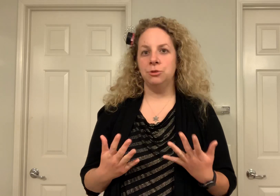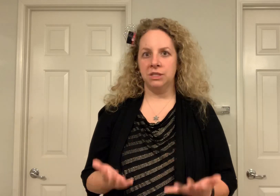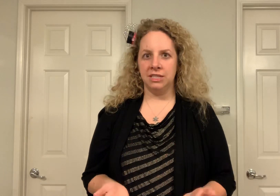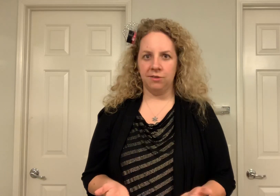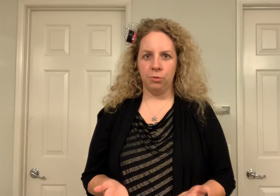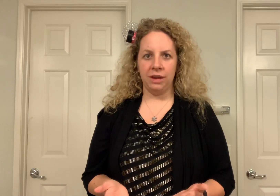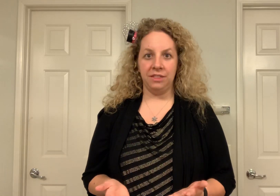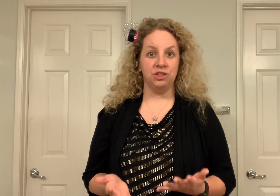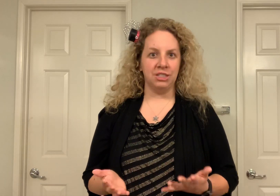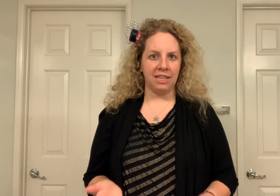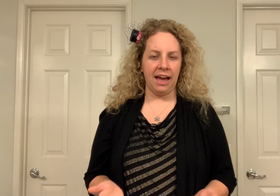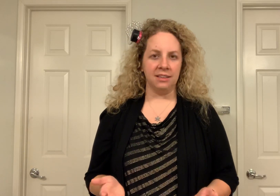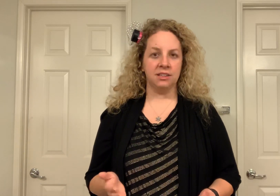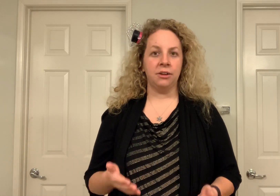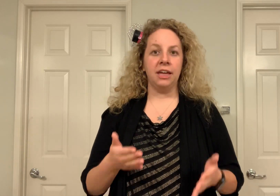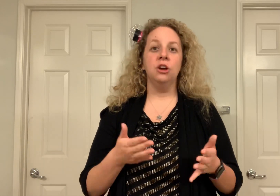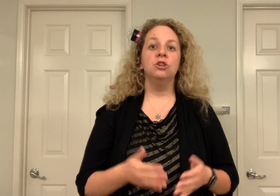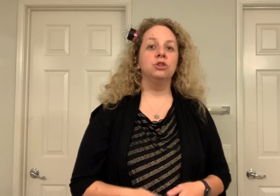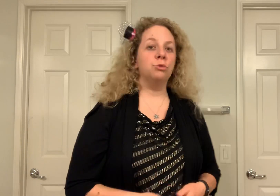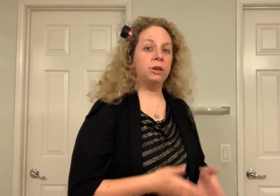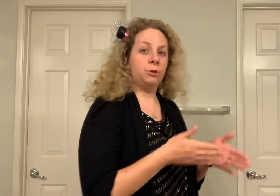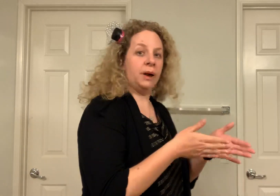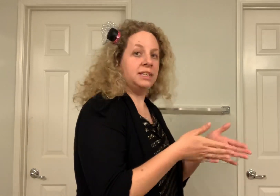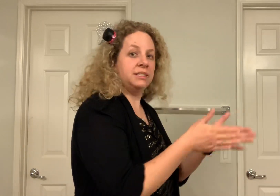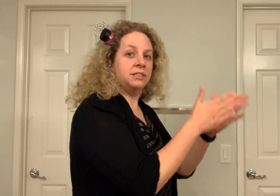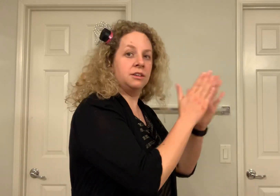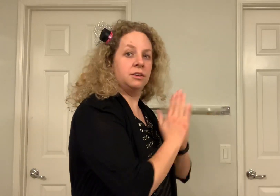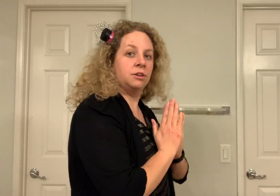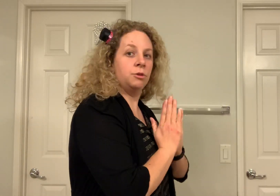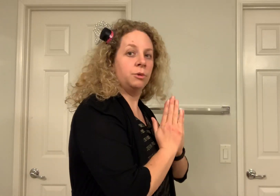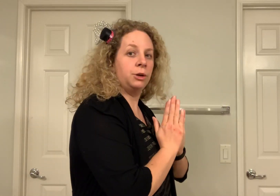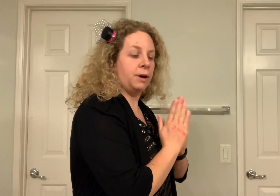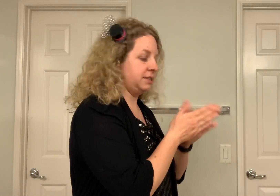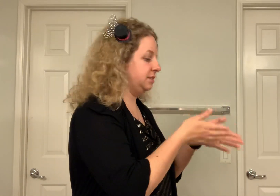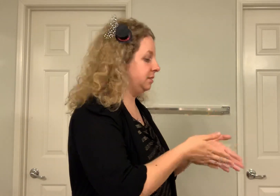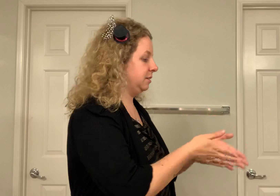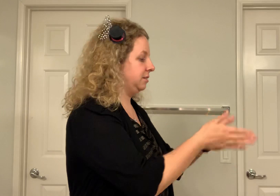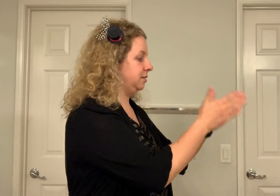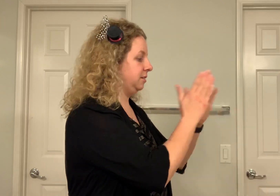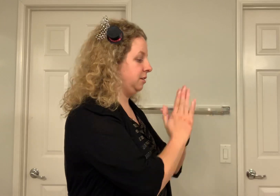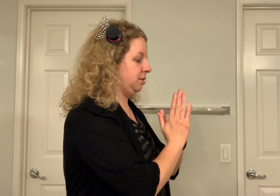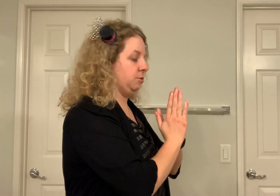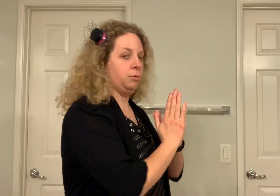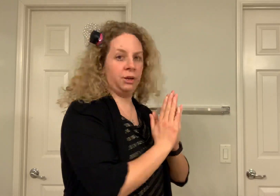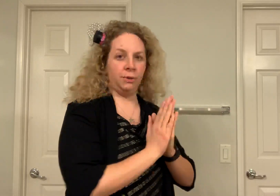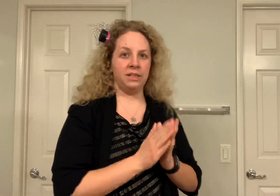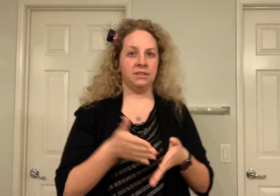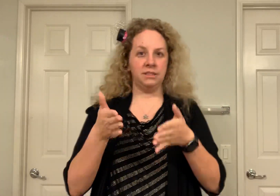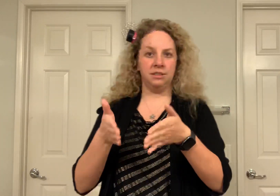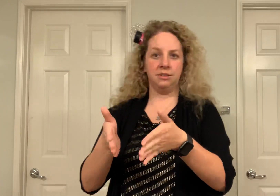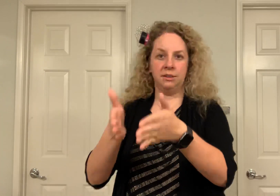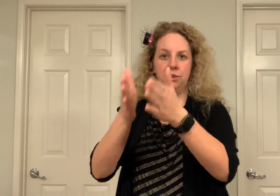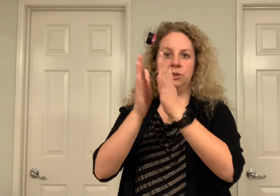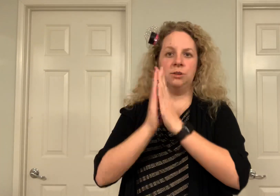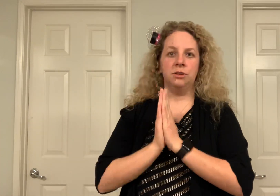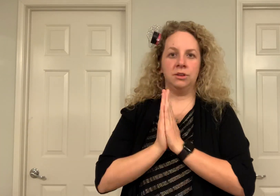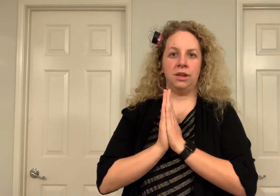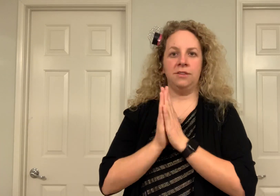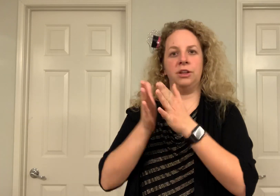used a different way than just ask, okay? So request, request, request. Kind of like you're